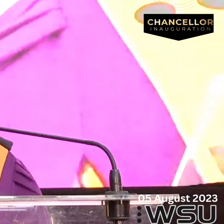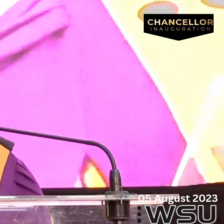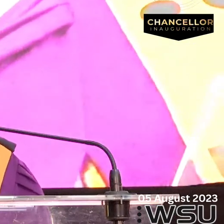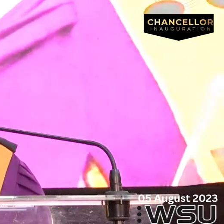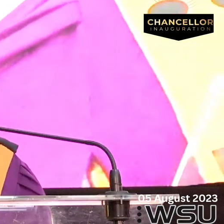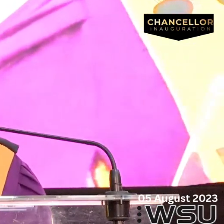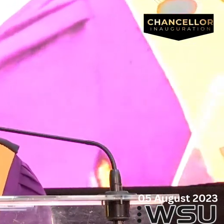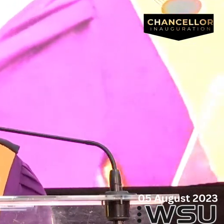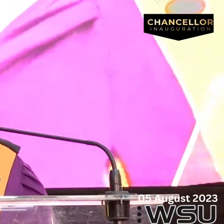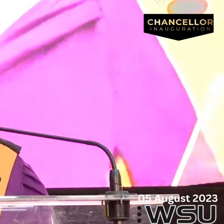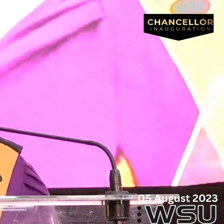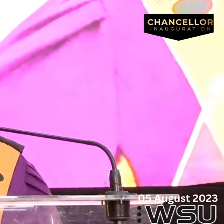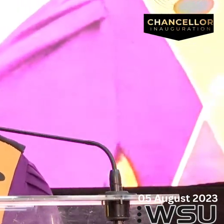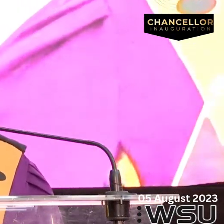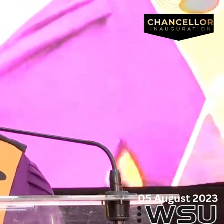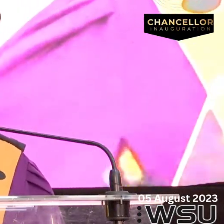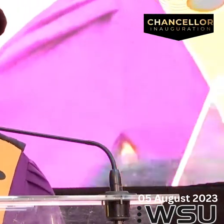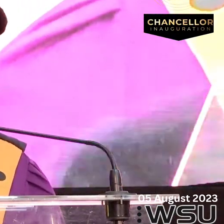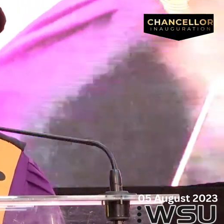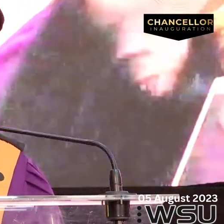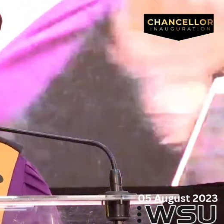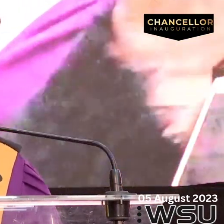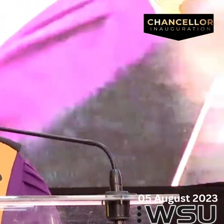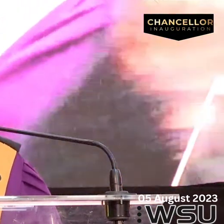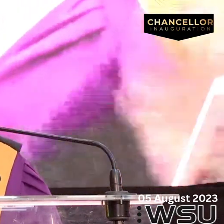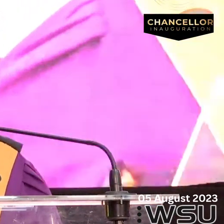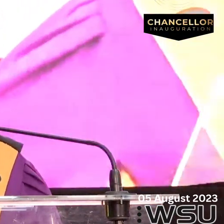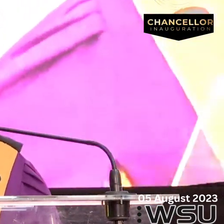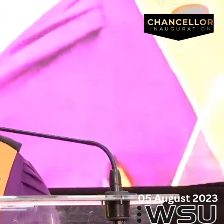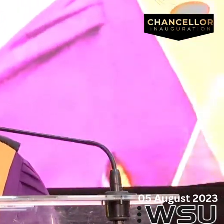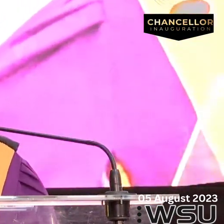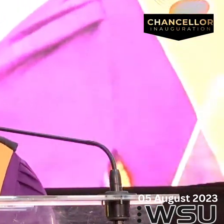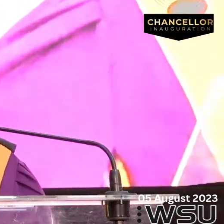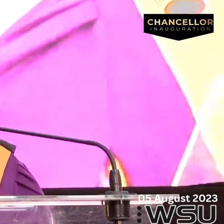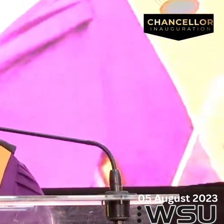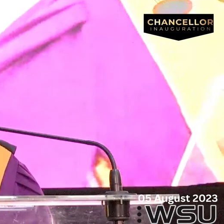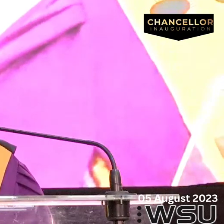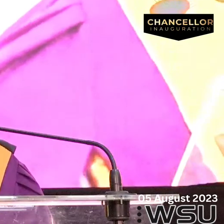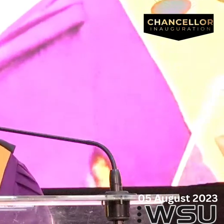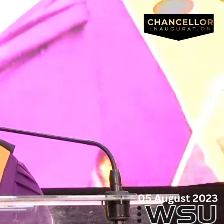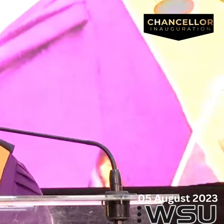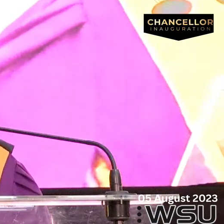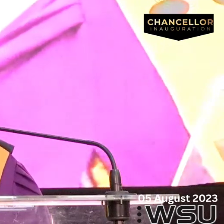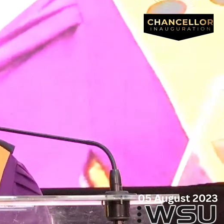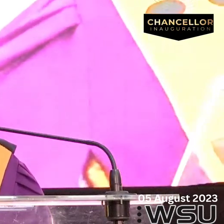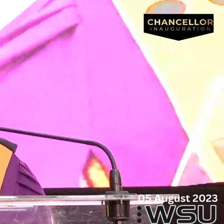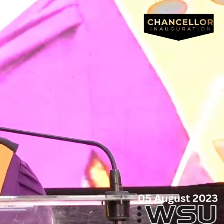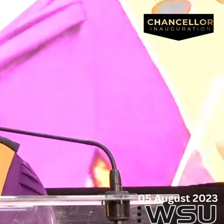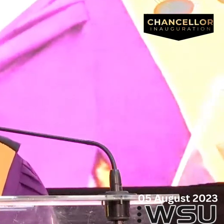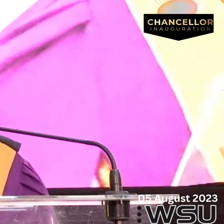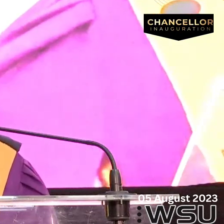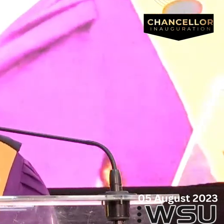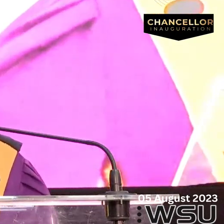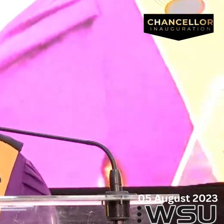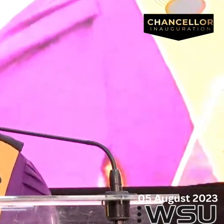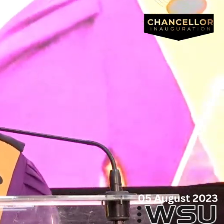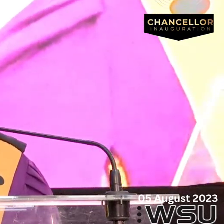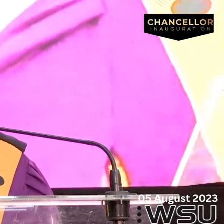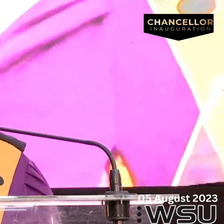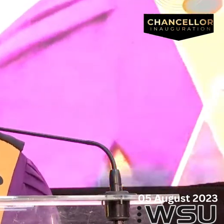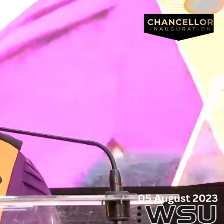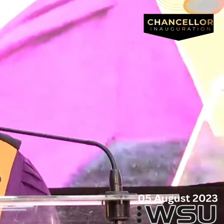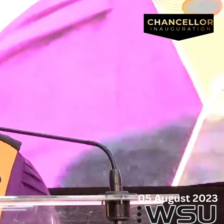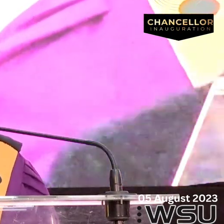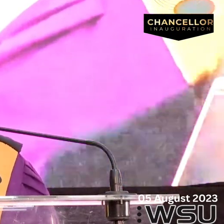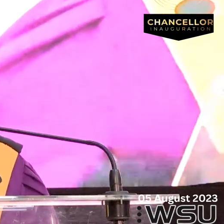industrial revolution. The strategy articulates what all the elements of the vision stand for. A vision